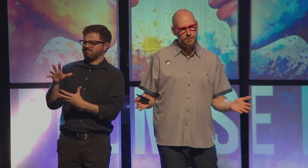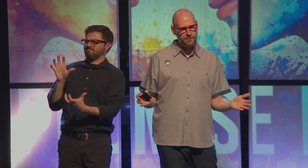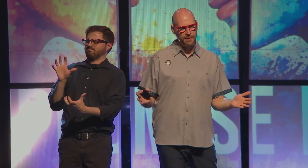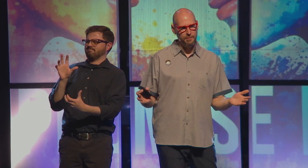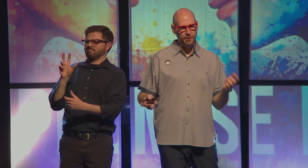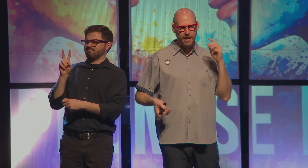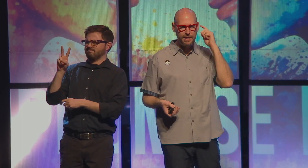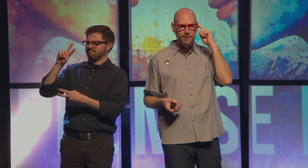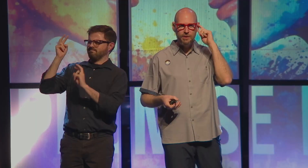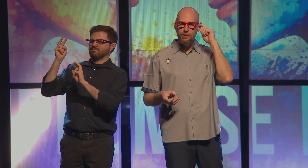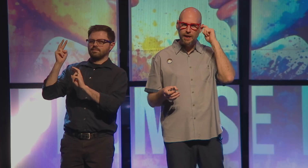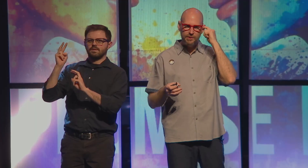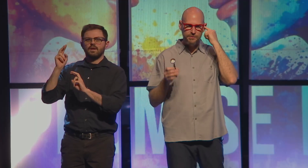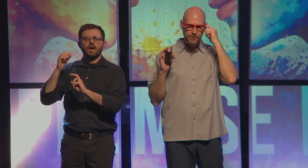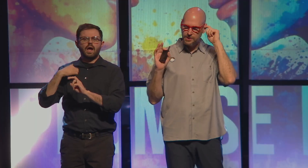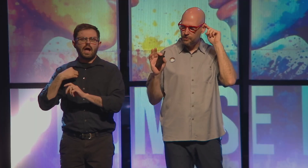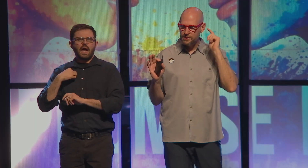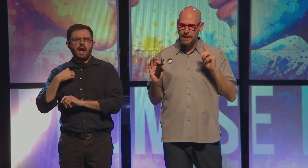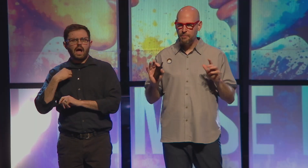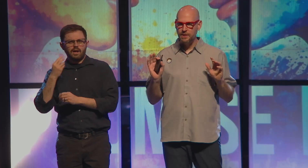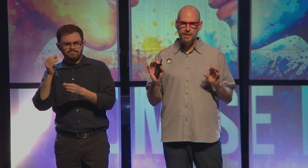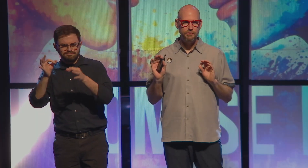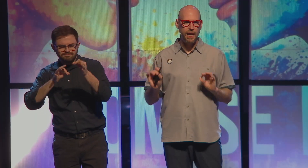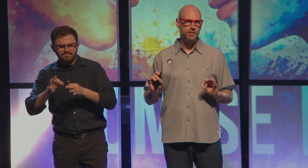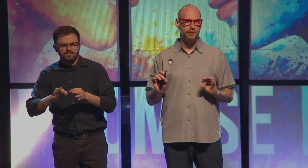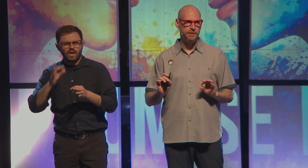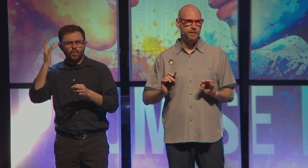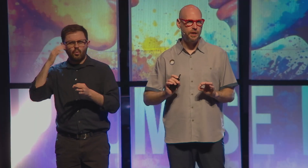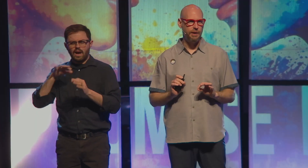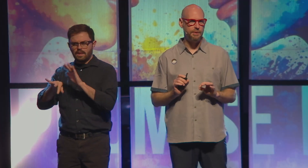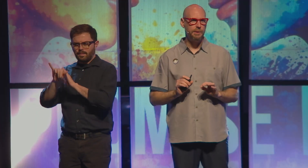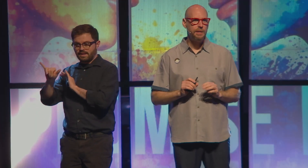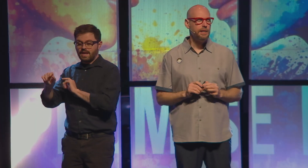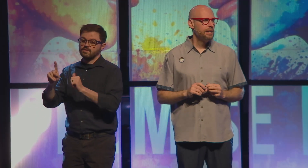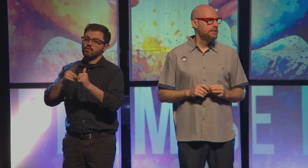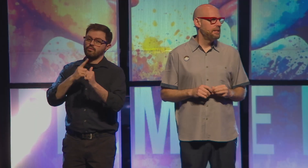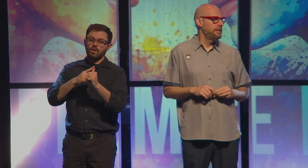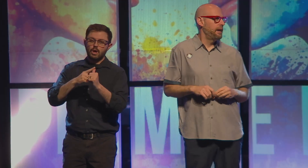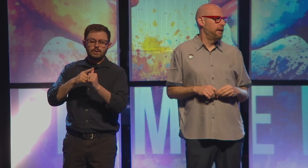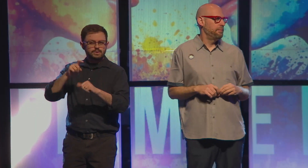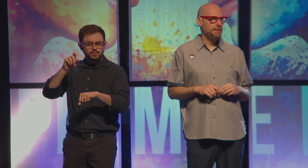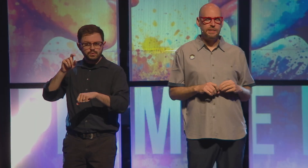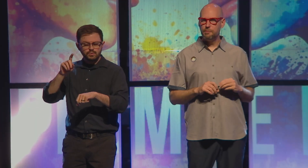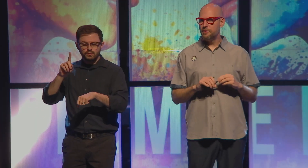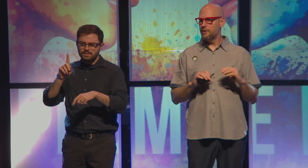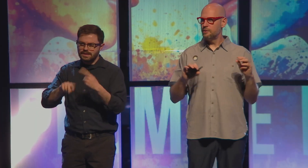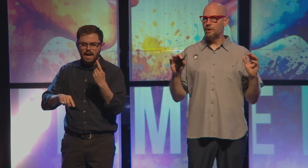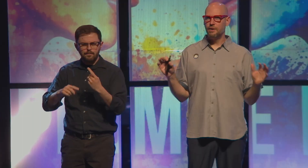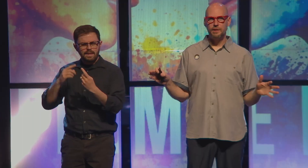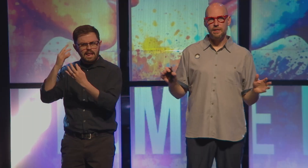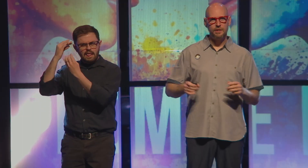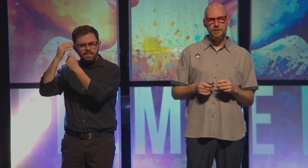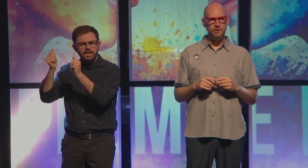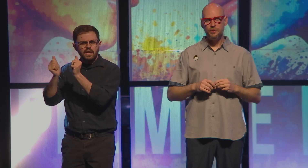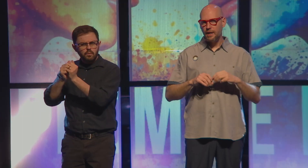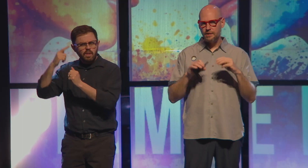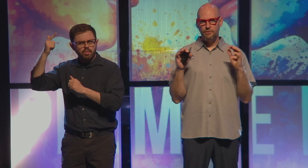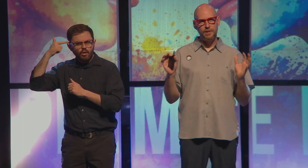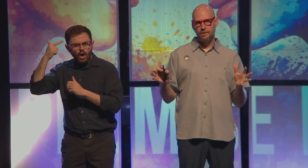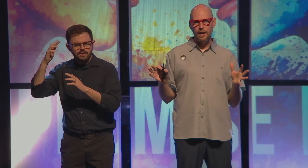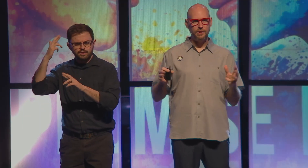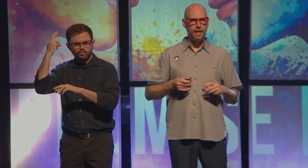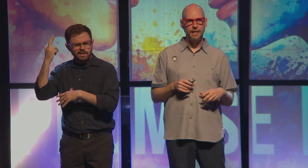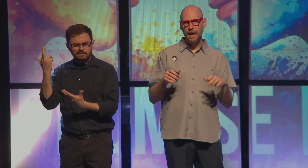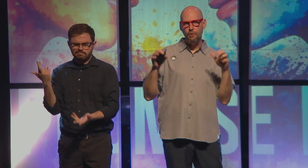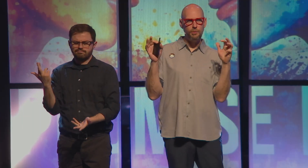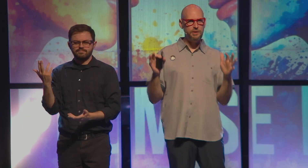that comes from, okay? You have to, first of all, stop thinking rationally, all right? Some of you are like, you're trying to